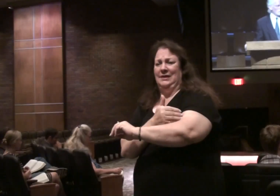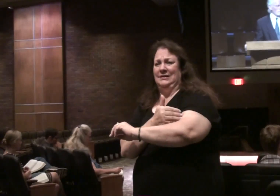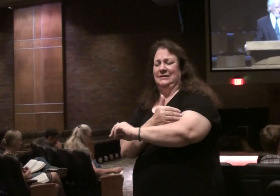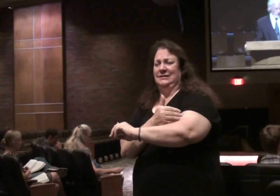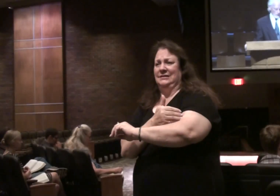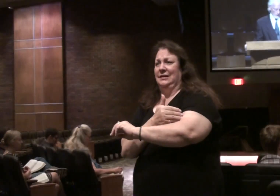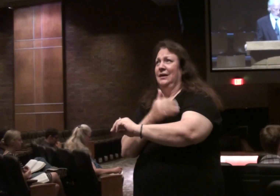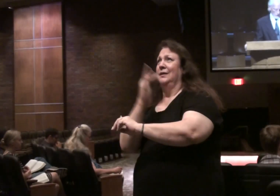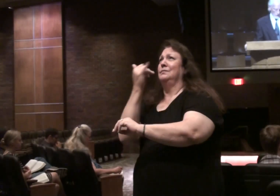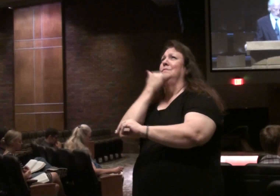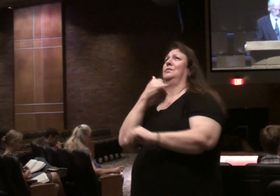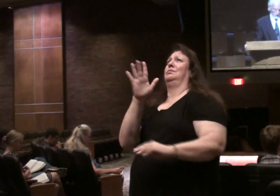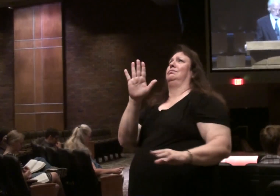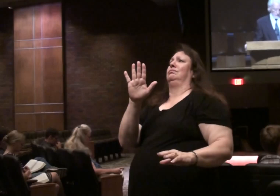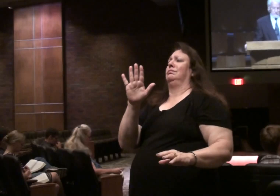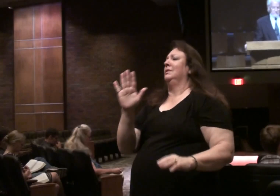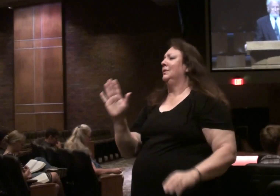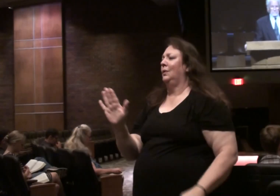properly.